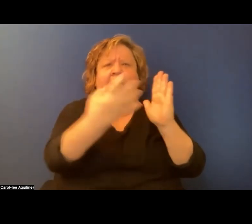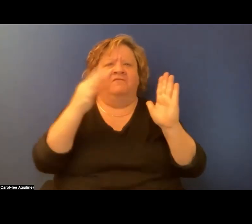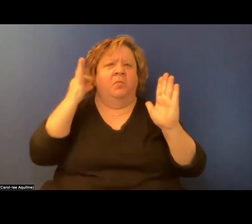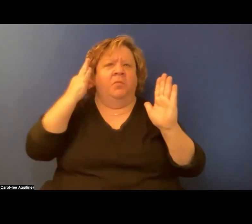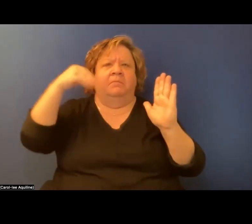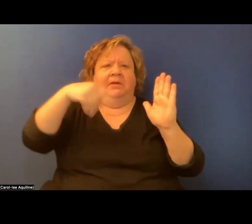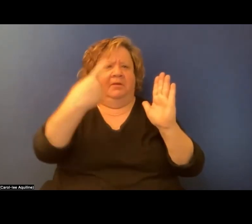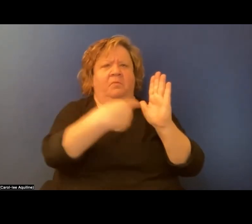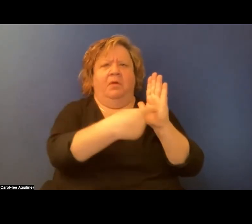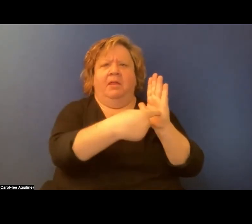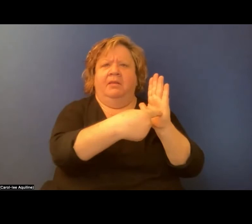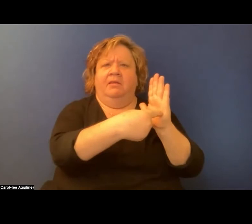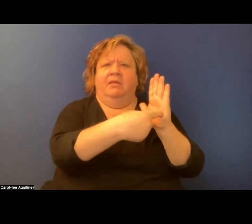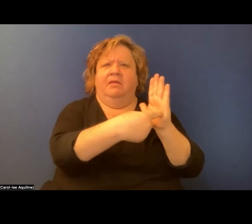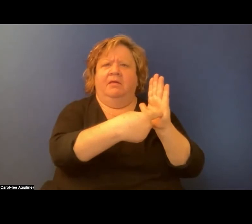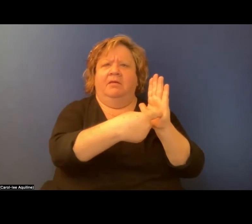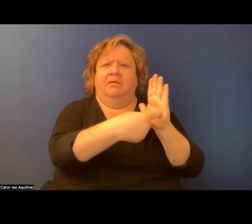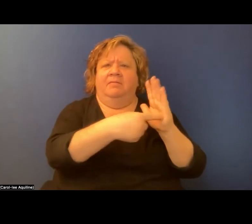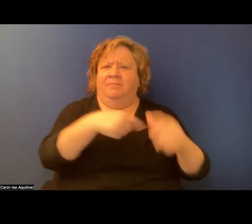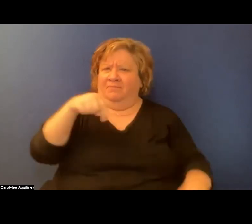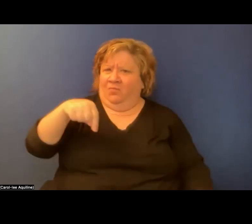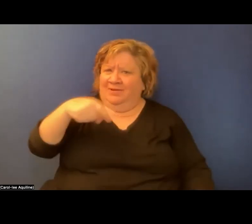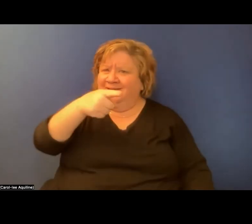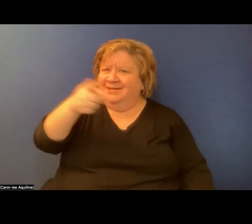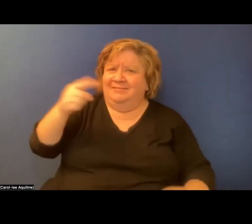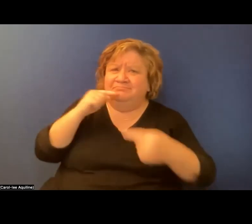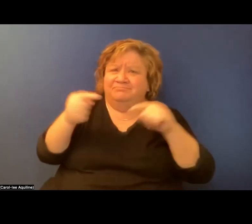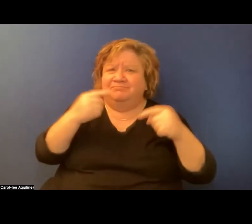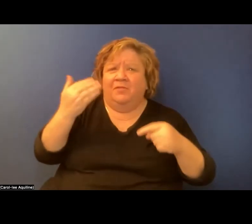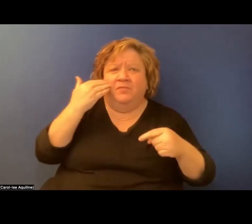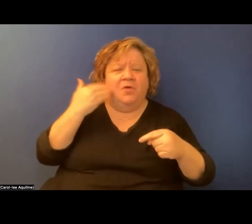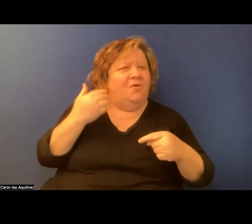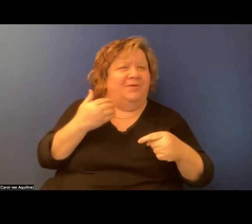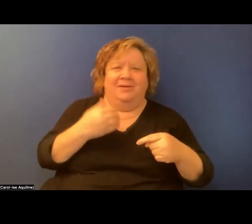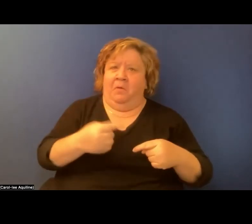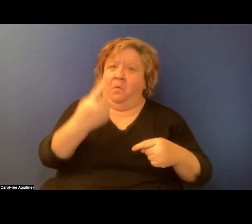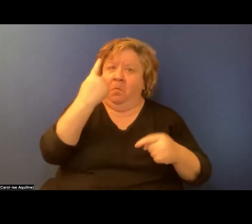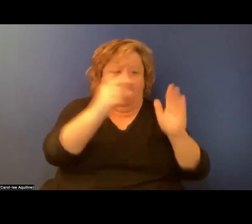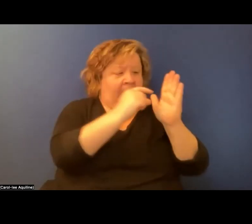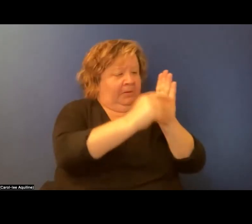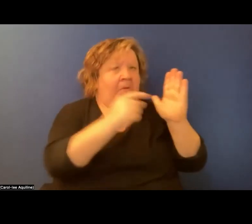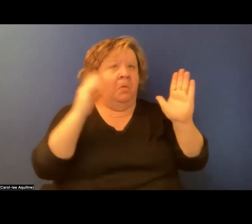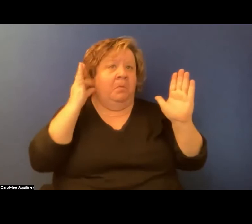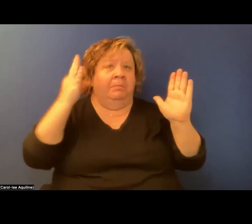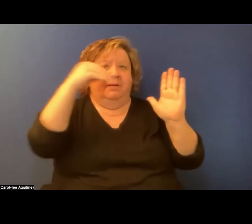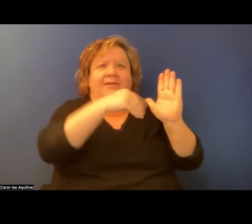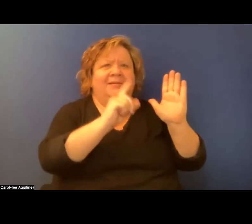multiple elements of intersectional approach. And there is the gap, whether it is member states, whether it is private sector, whether